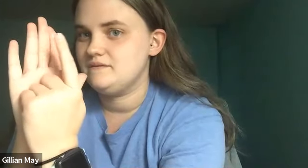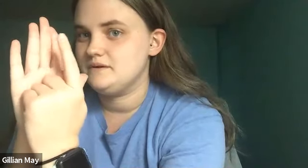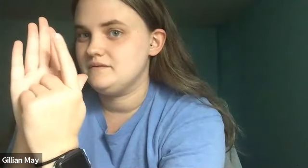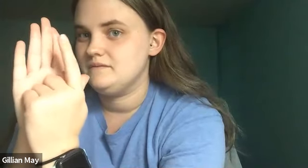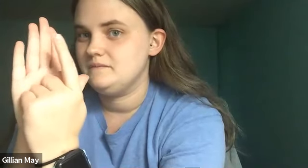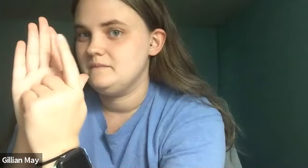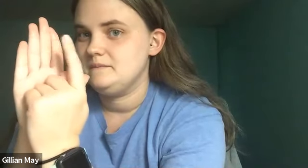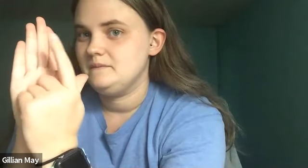forth.